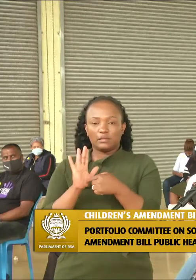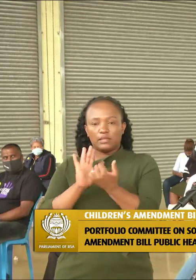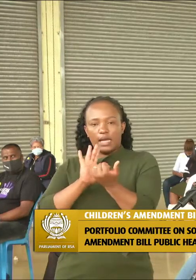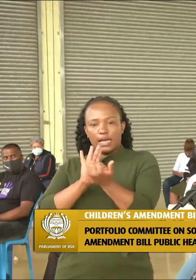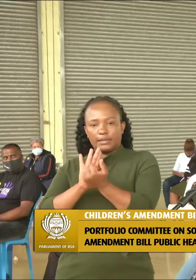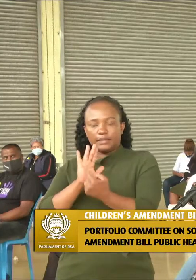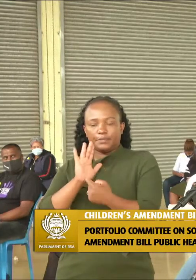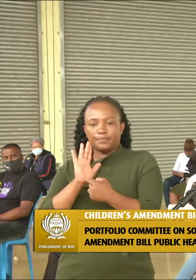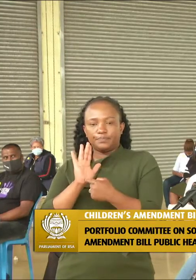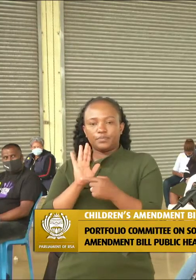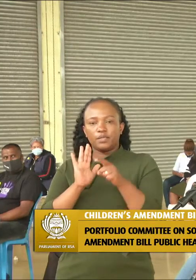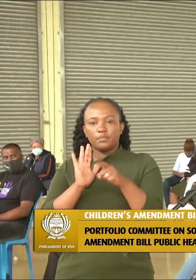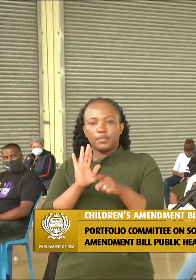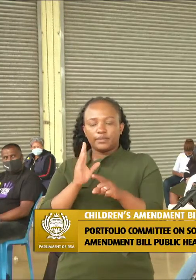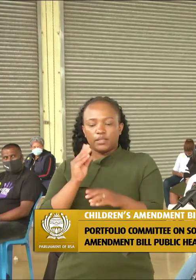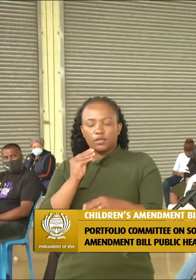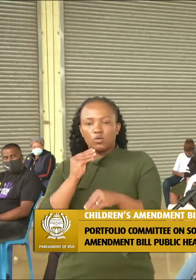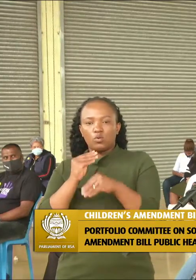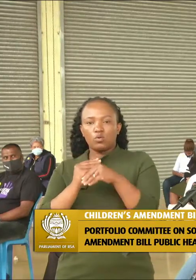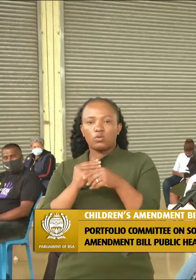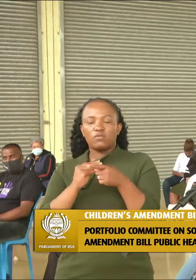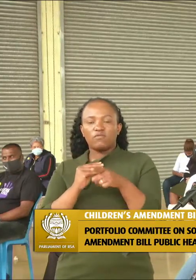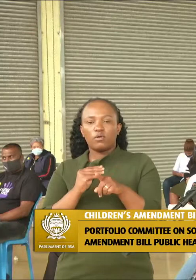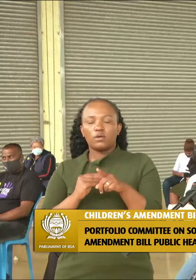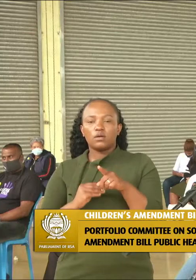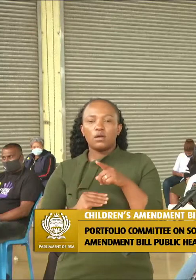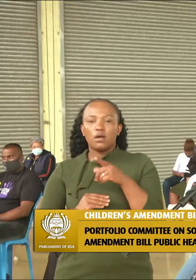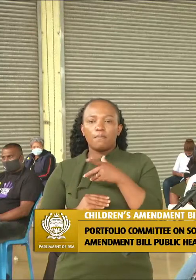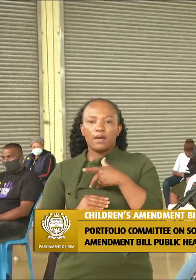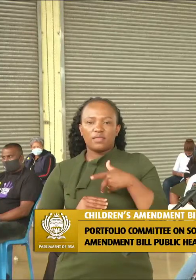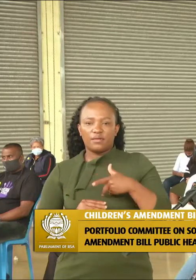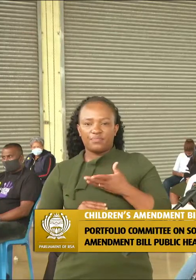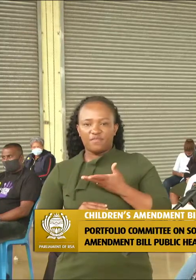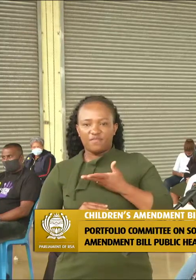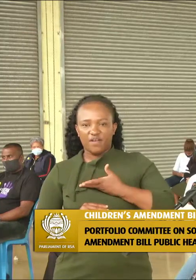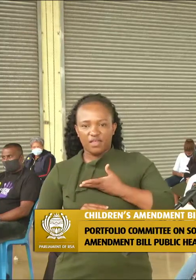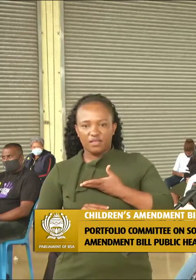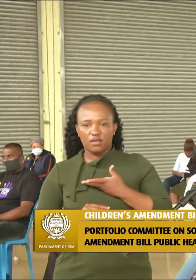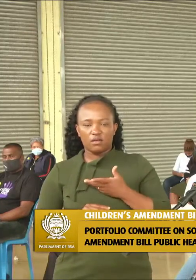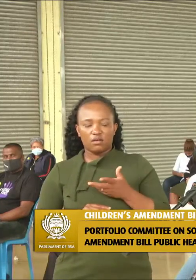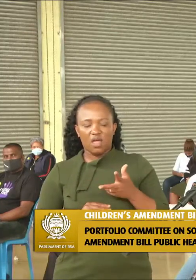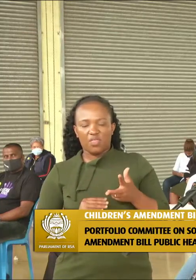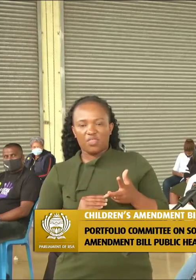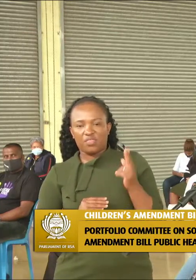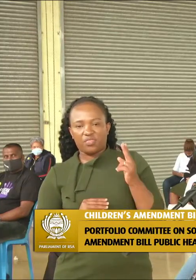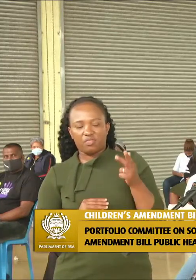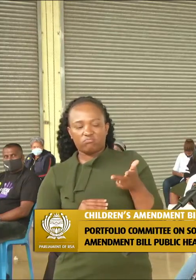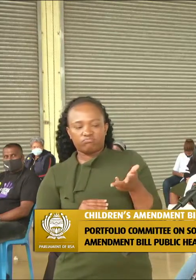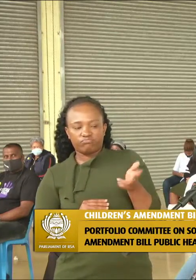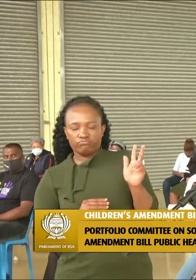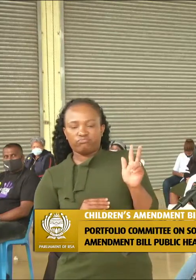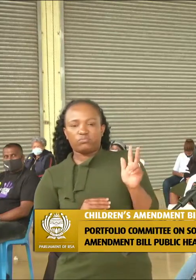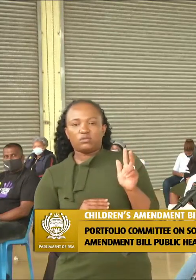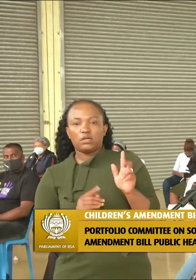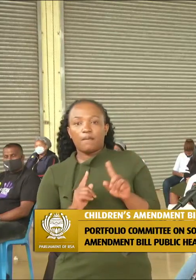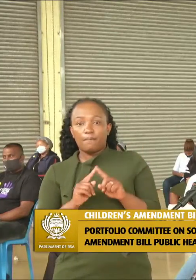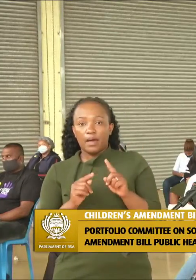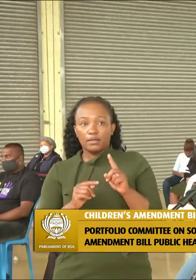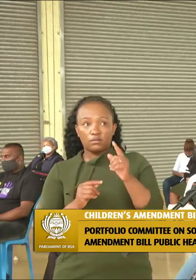that addresses parental alienation. It's not just a phenomenon anymore, it's a